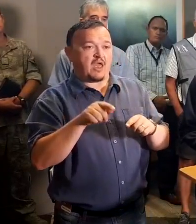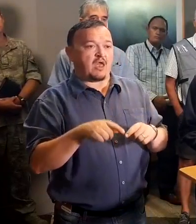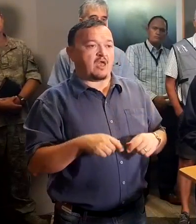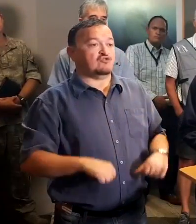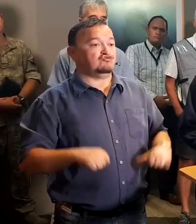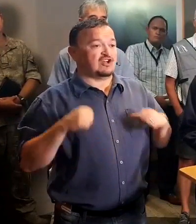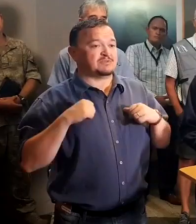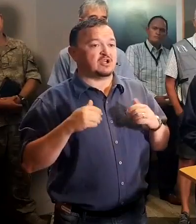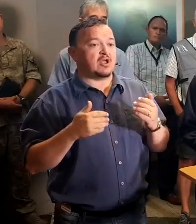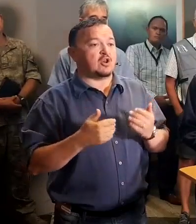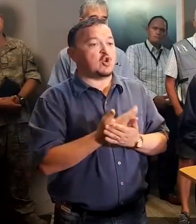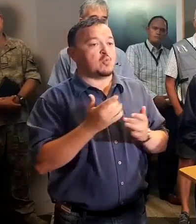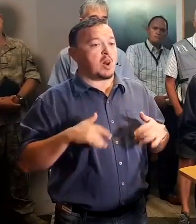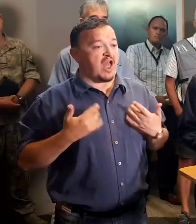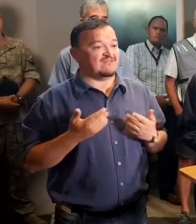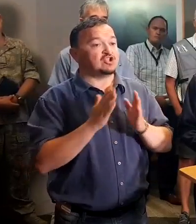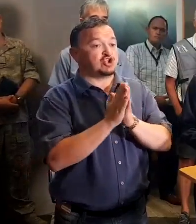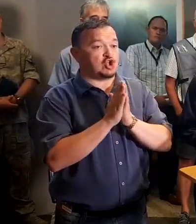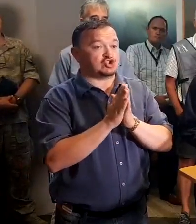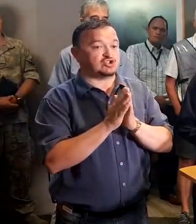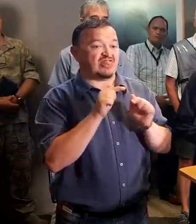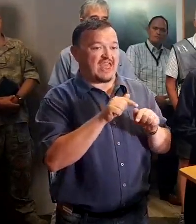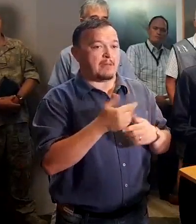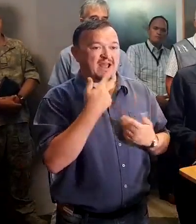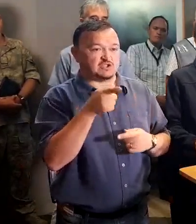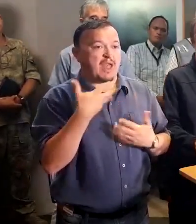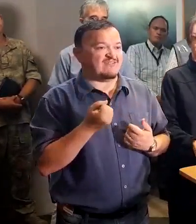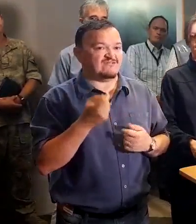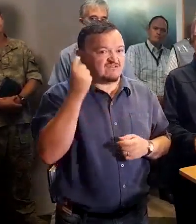so please come down and see us if you do have any concern. Thank you.